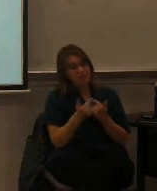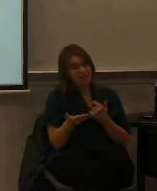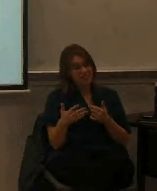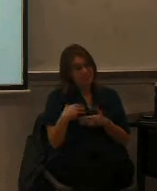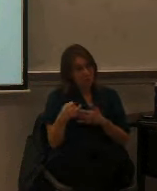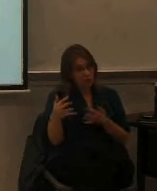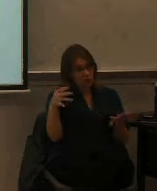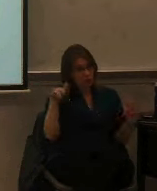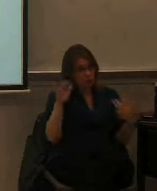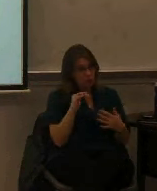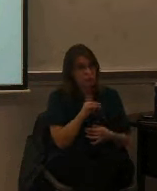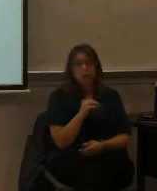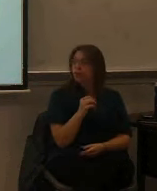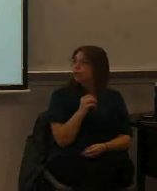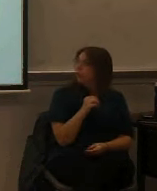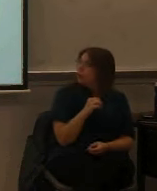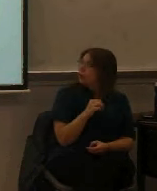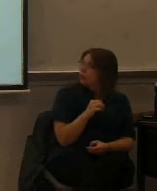there.